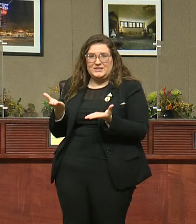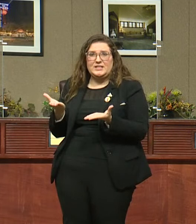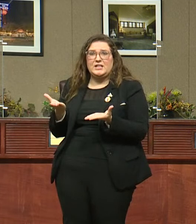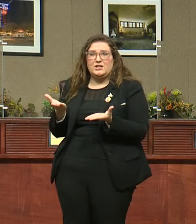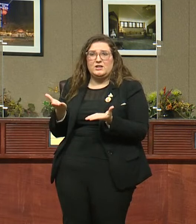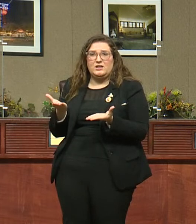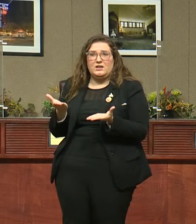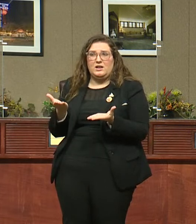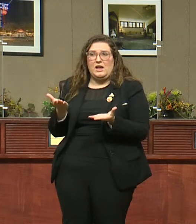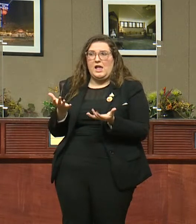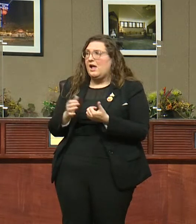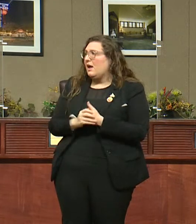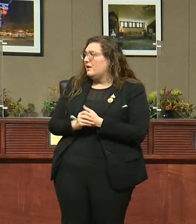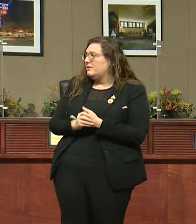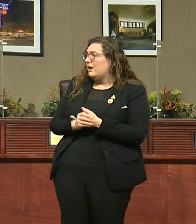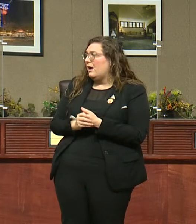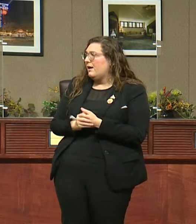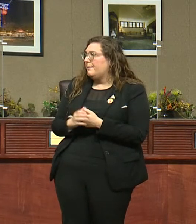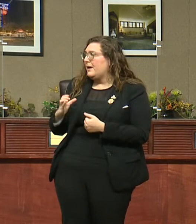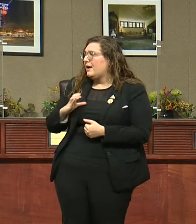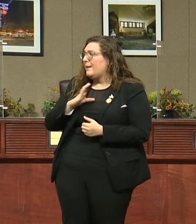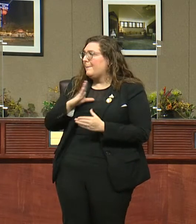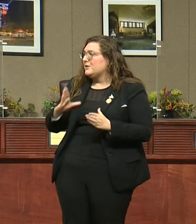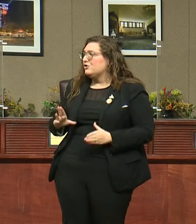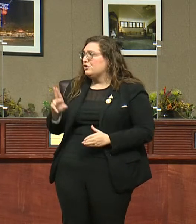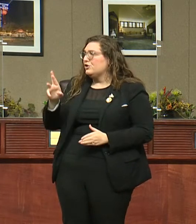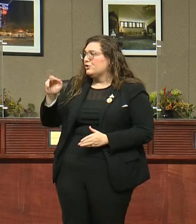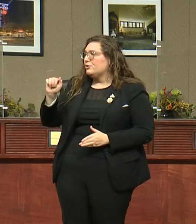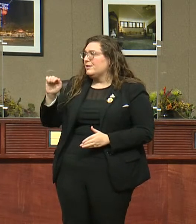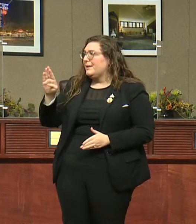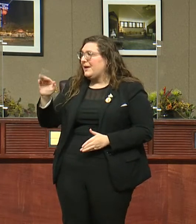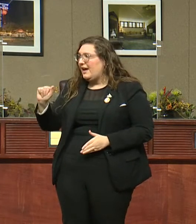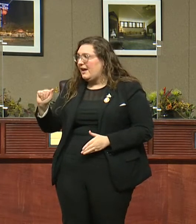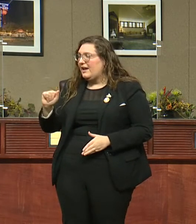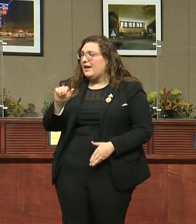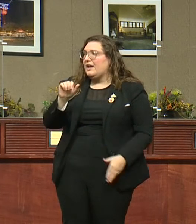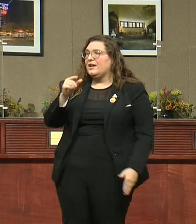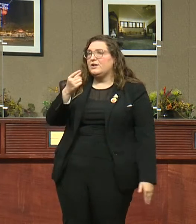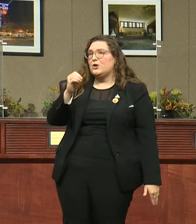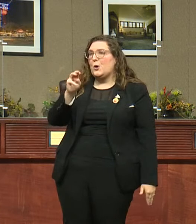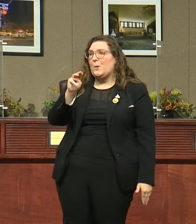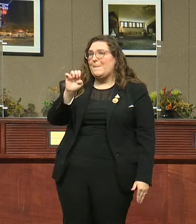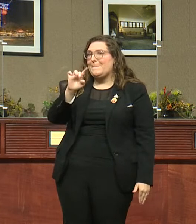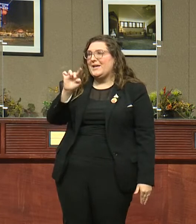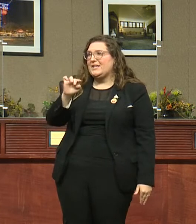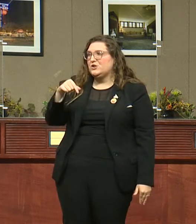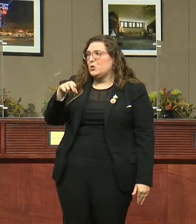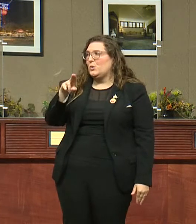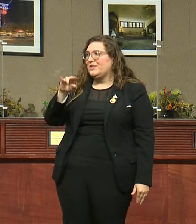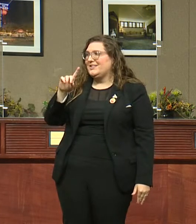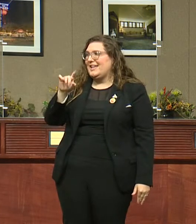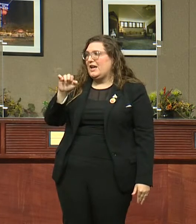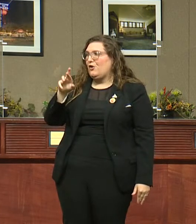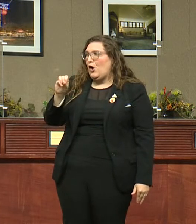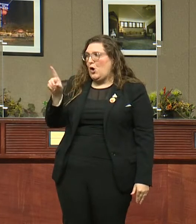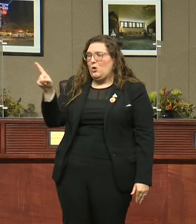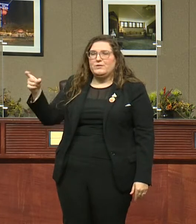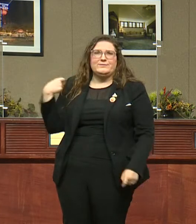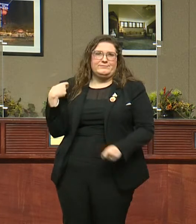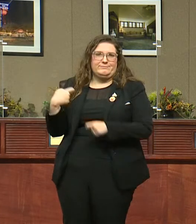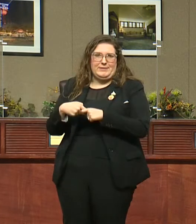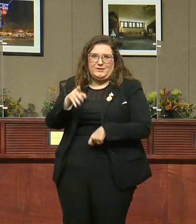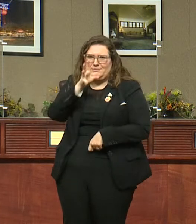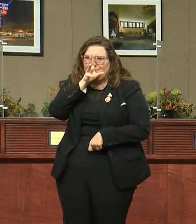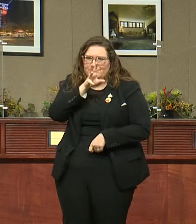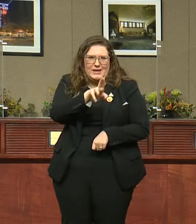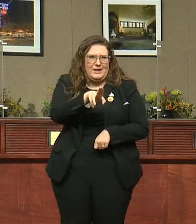now by Commissioners Uribe and Gomez Cordero. They too are fluent in Spanish, and of course, Dr. Pino is